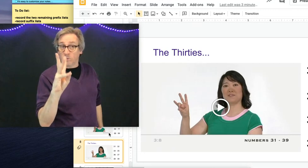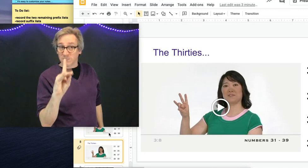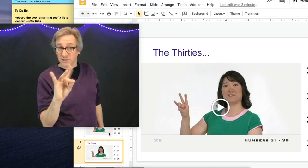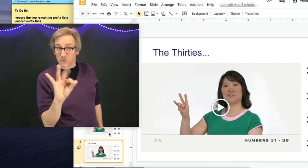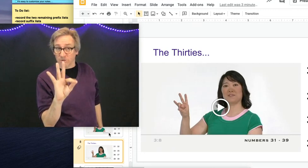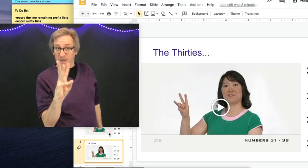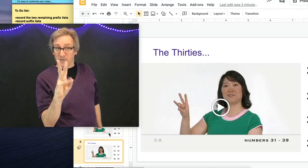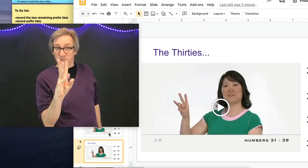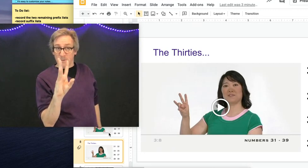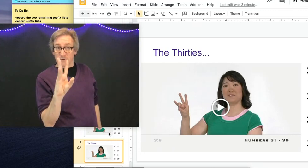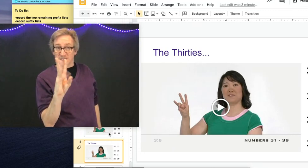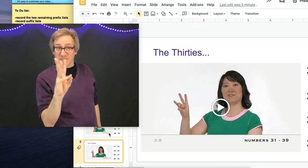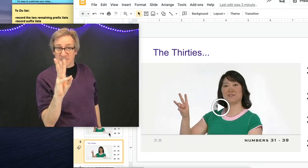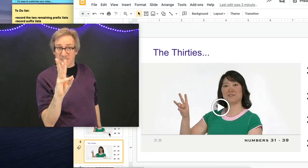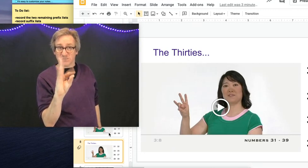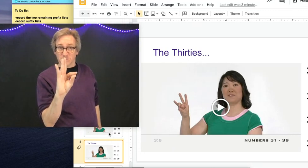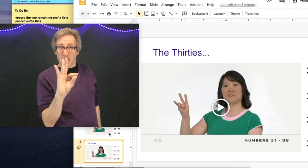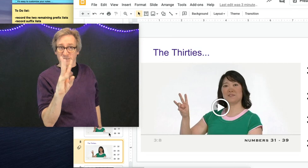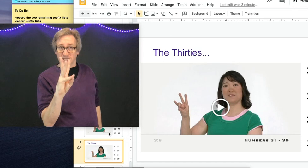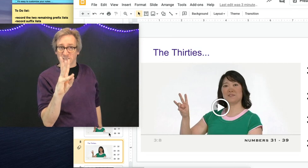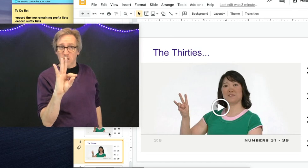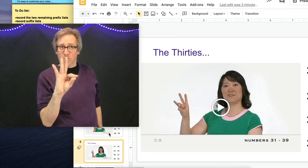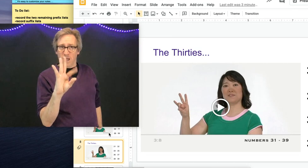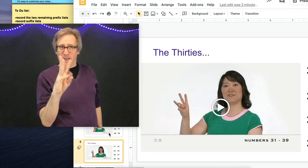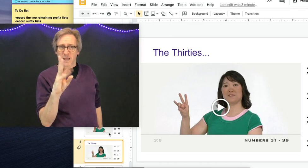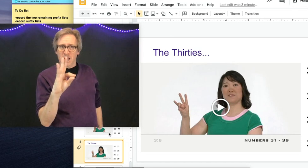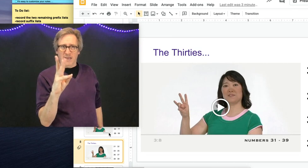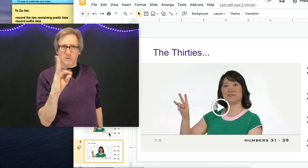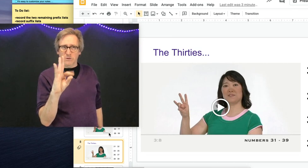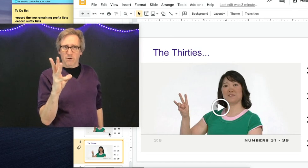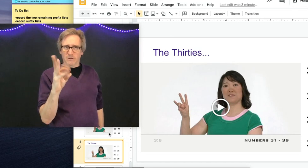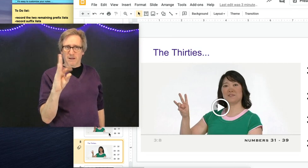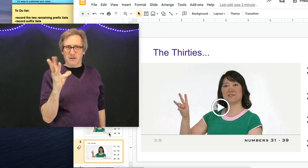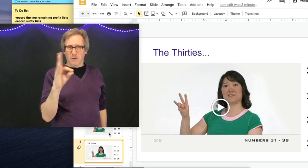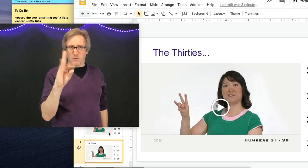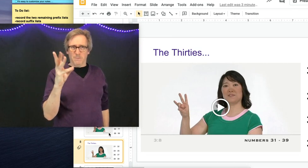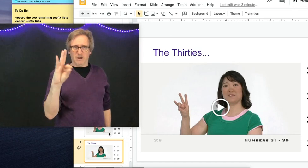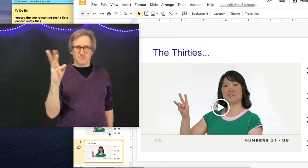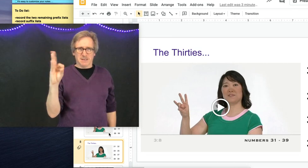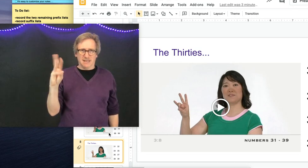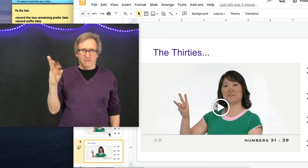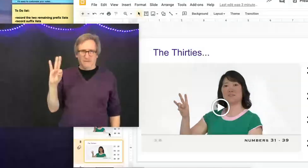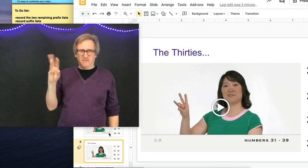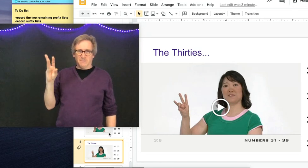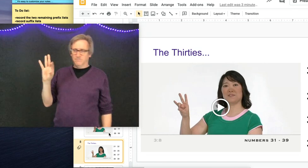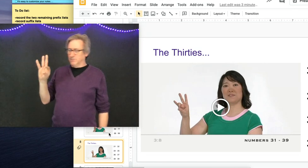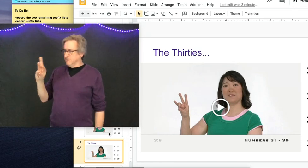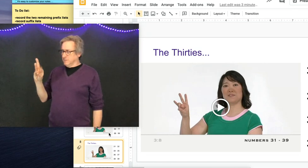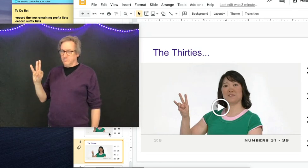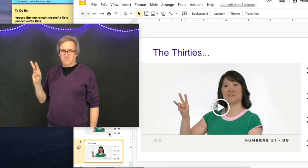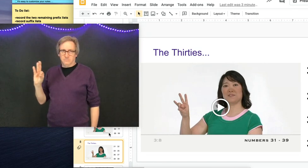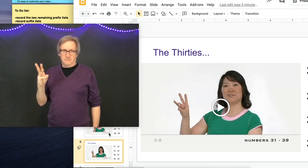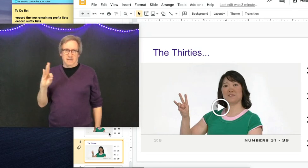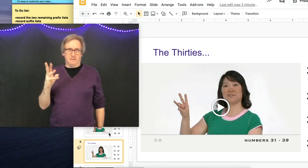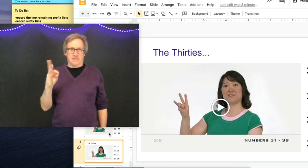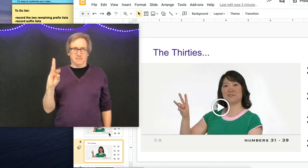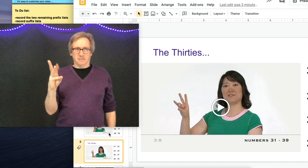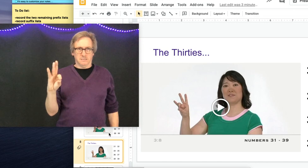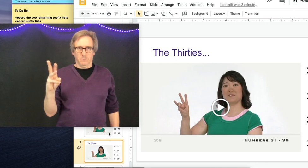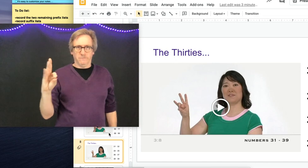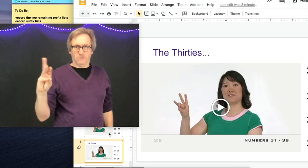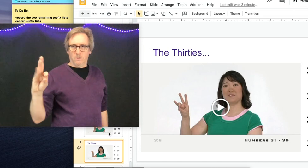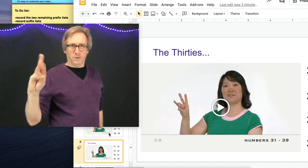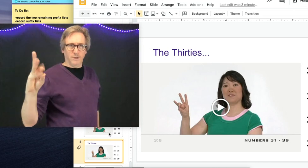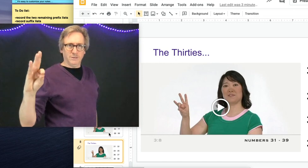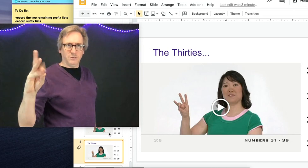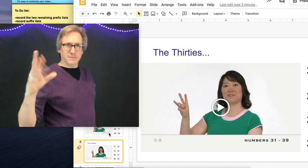uncomfortable ones to learn, right? Is remembering, is it 6 or 9? 6 or 9? I don't know, and I don't want to embarrass myself if I'm asking